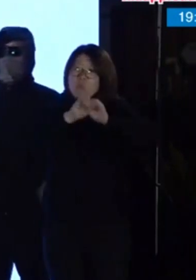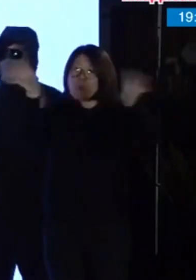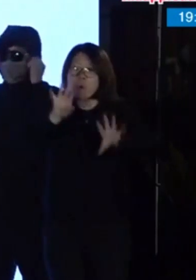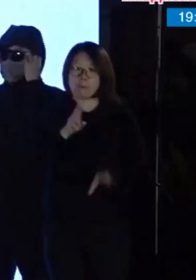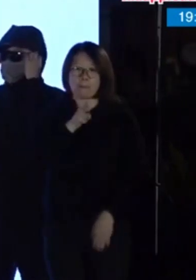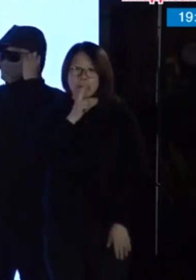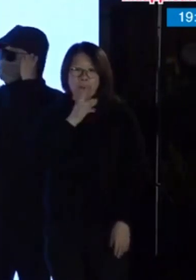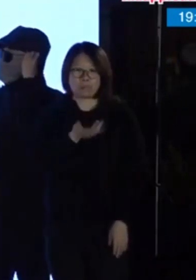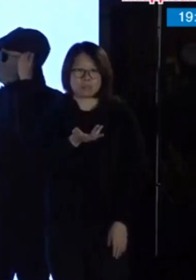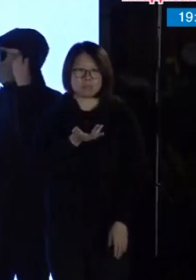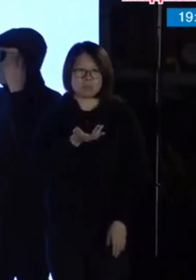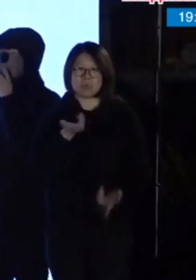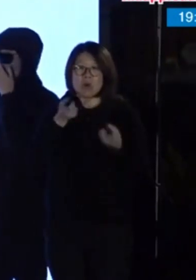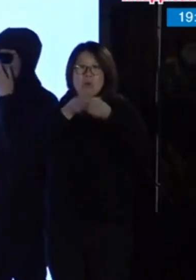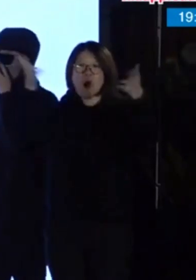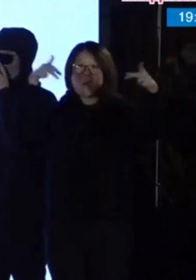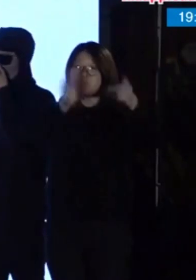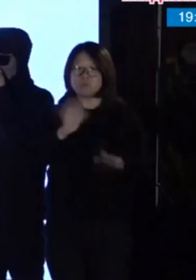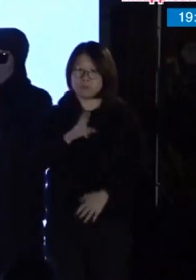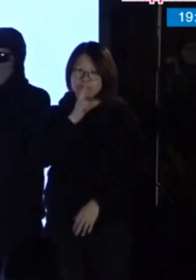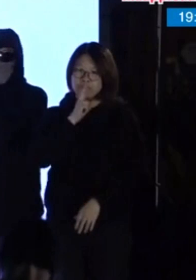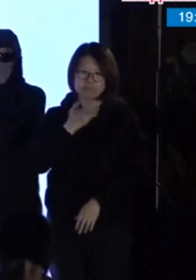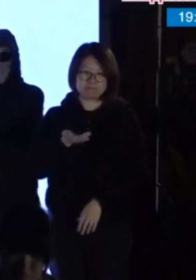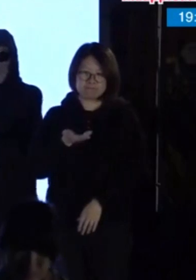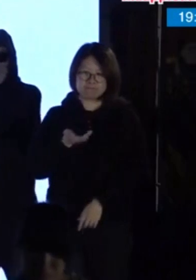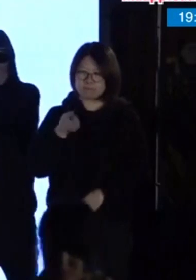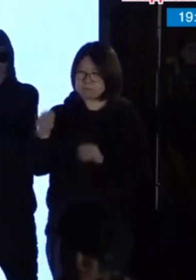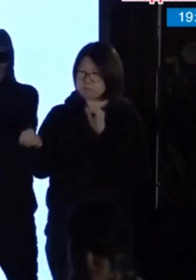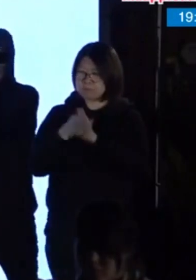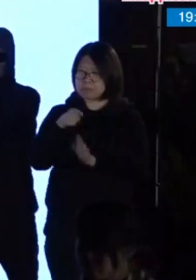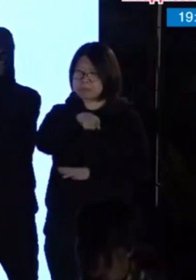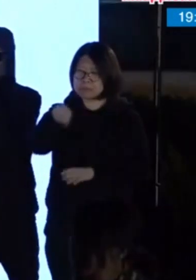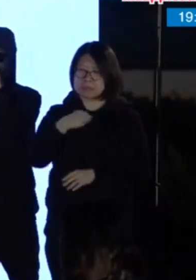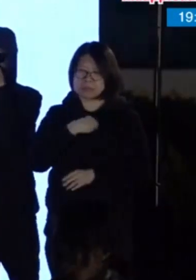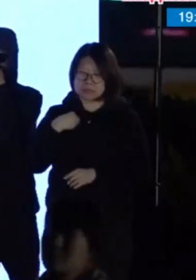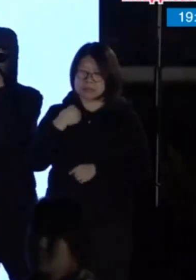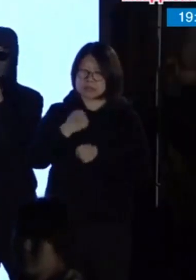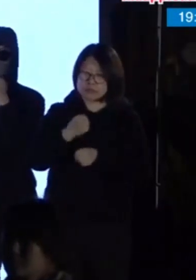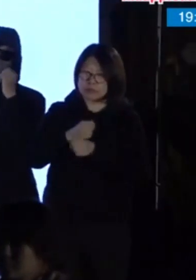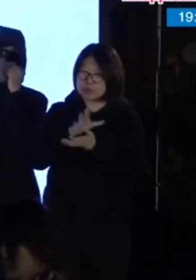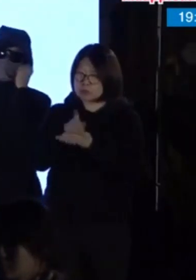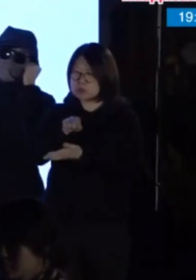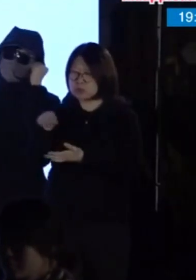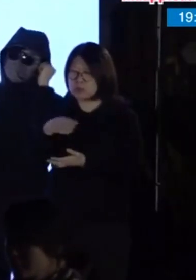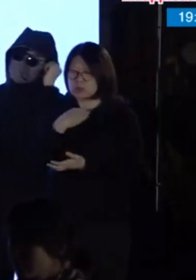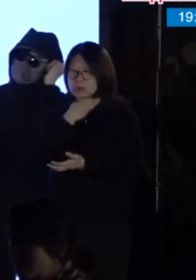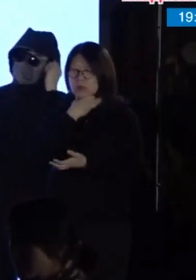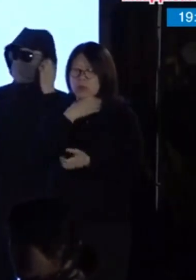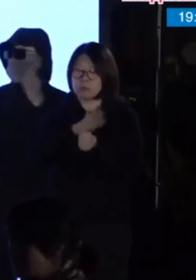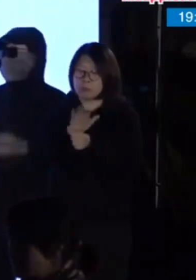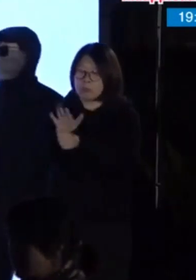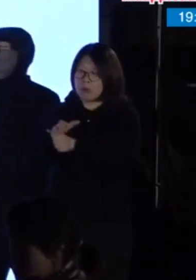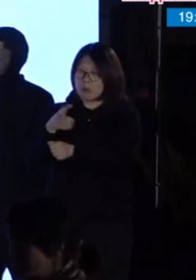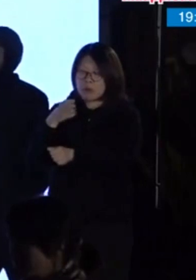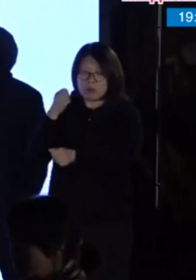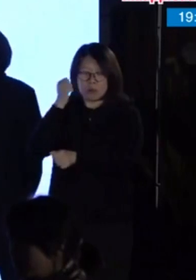its leftovers, making it difficult for doctors to treat patients. All these points to the necessity of more